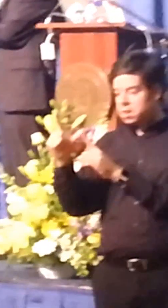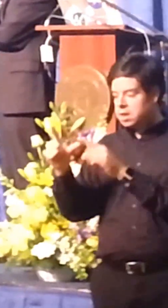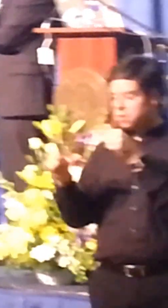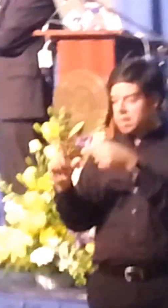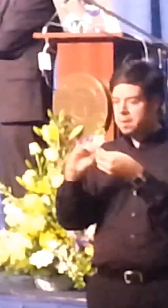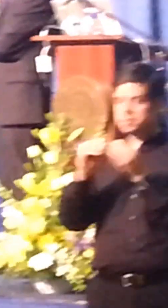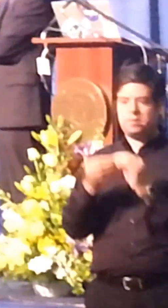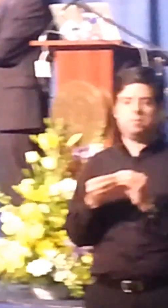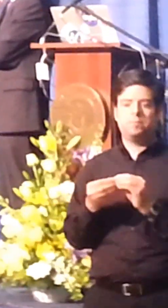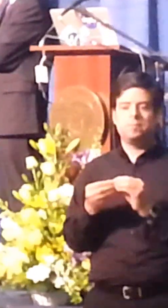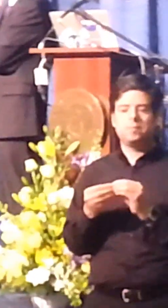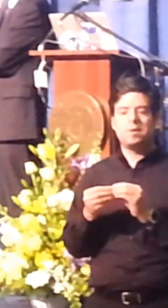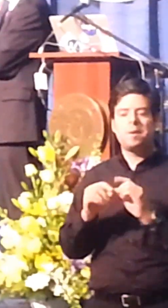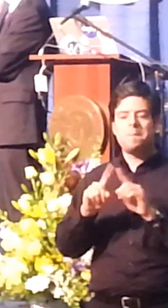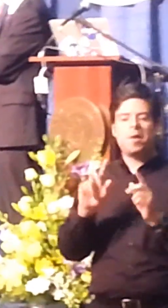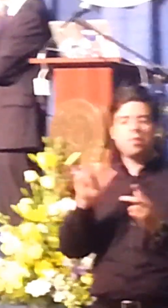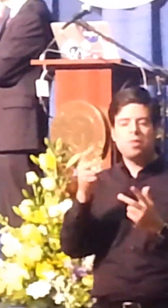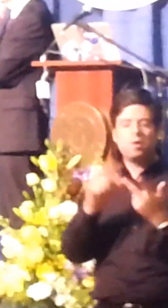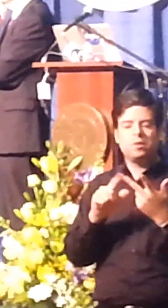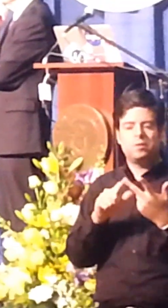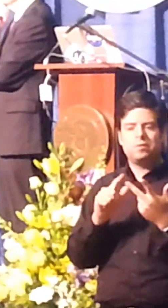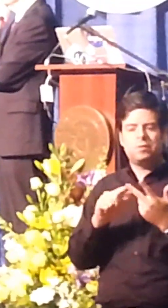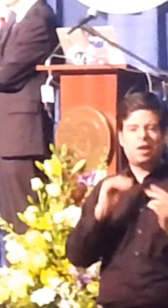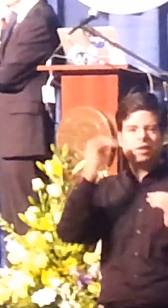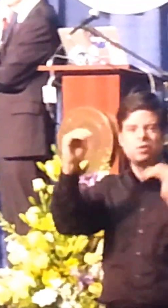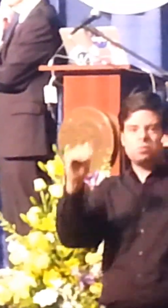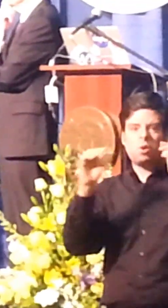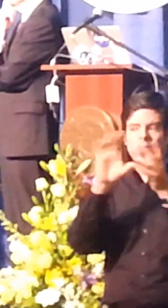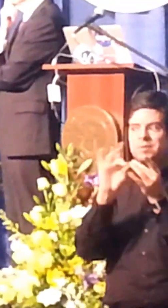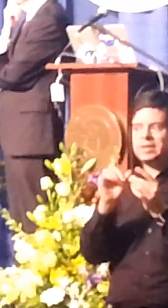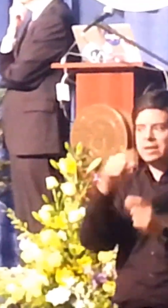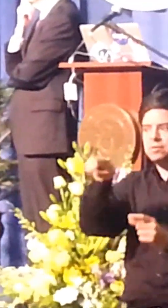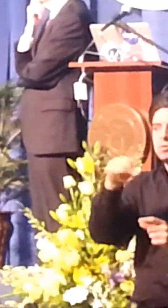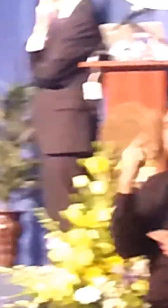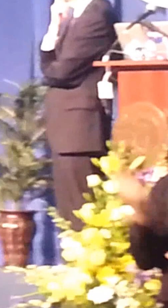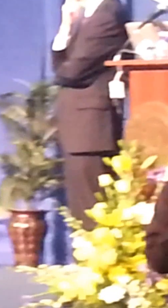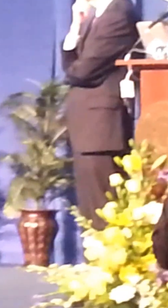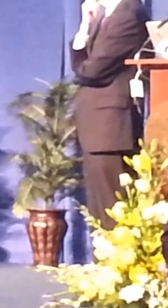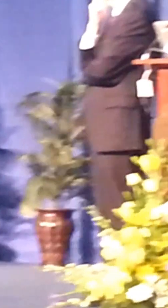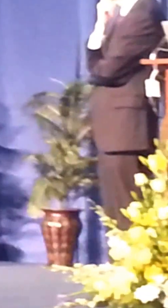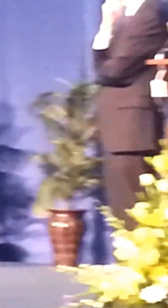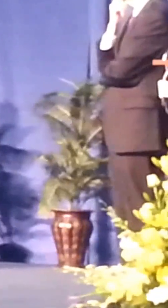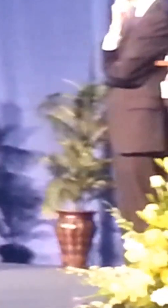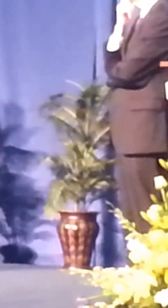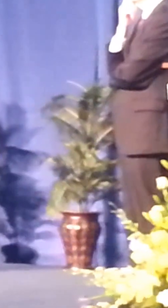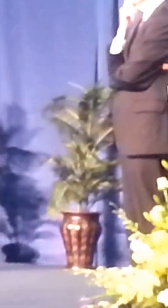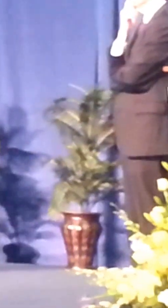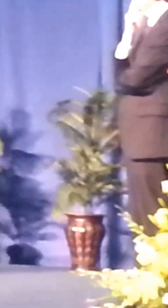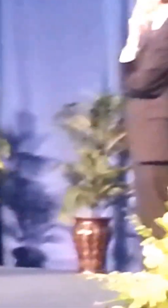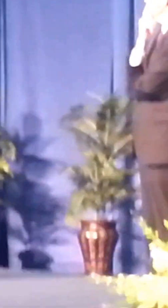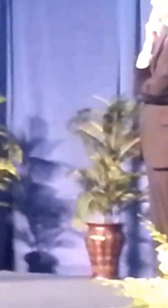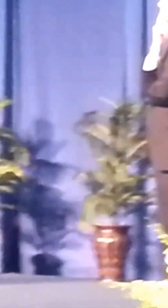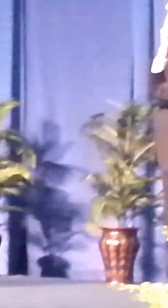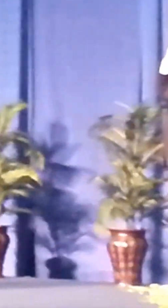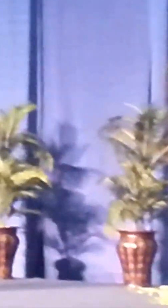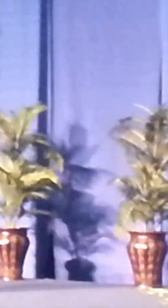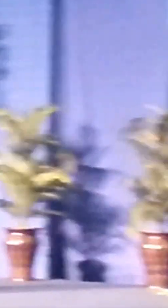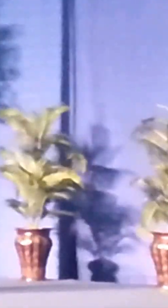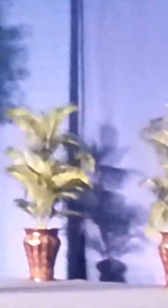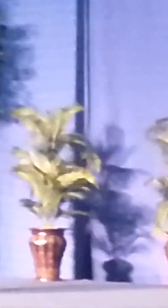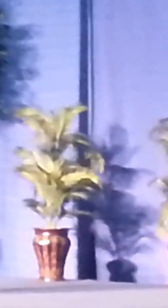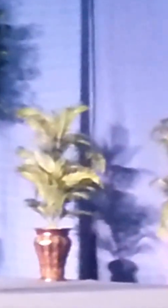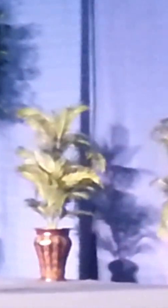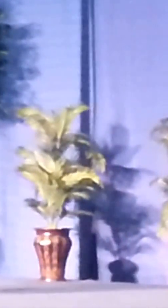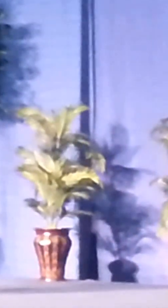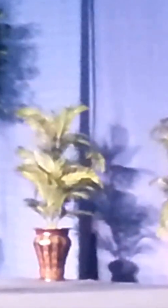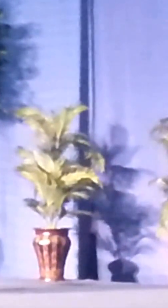great. But the third thing, and grown-ups say this to you guys all the time, you will surprise yourself. If you